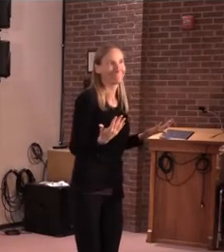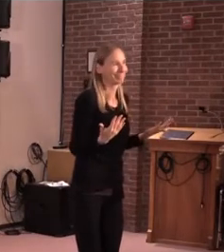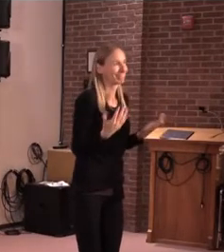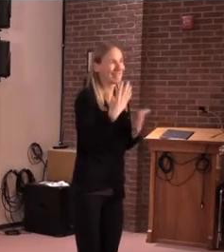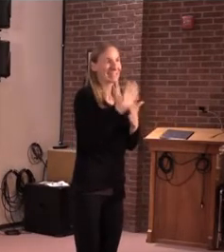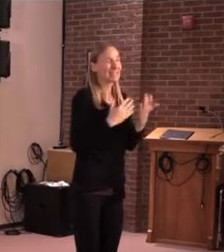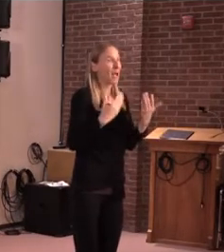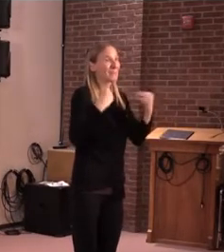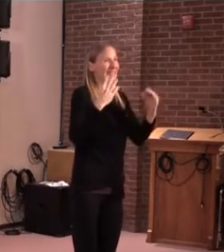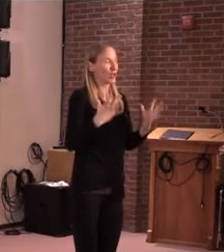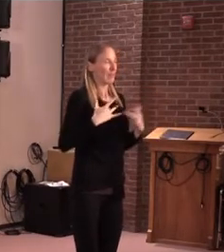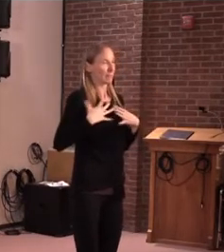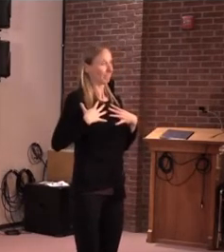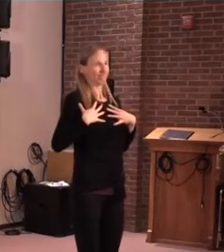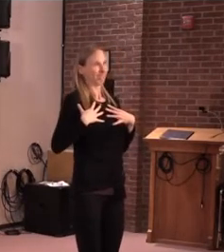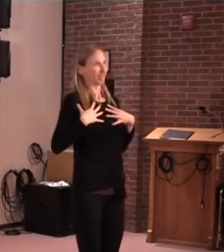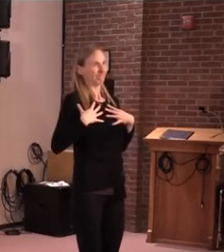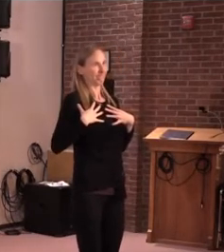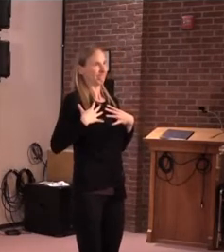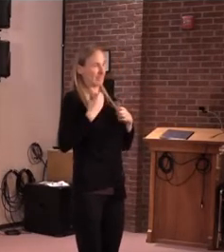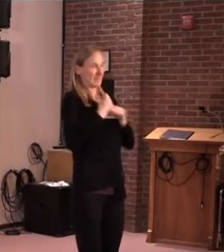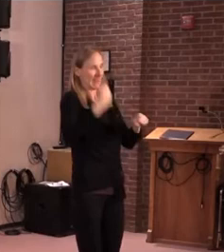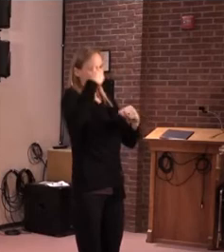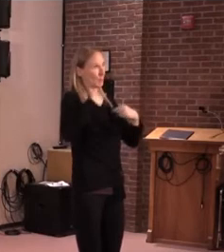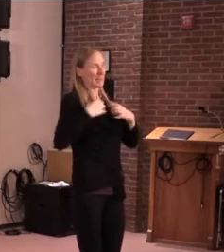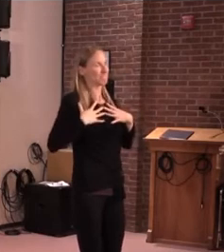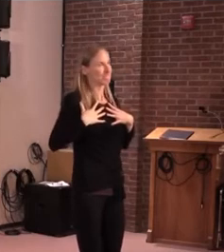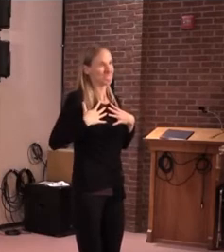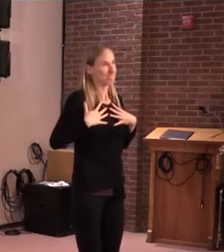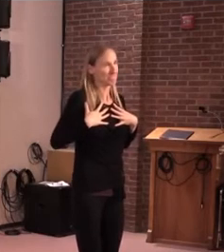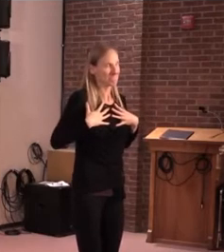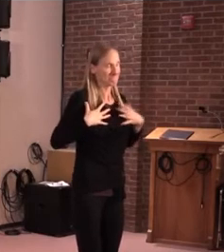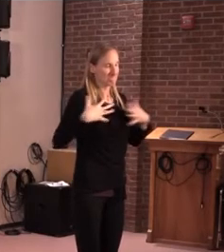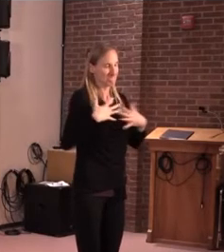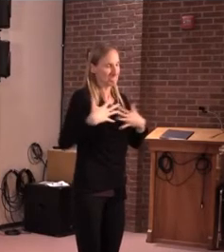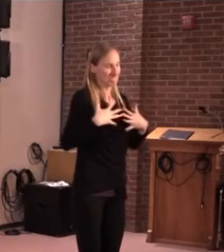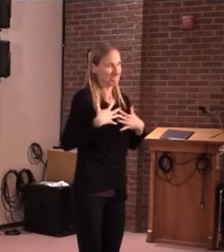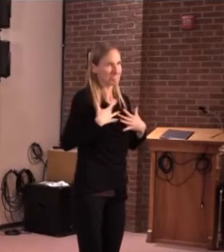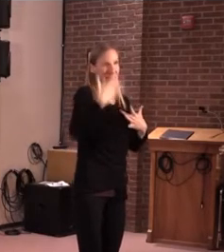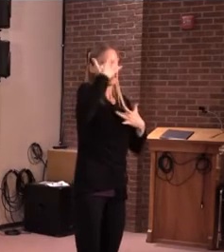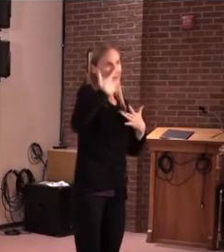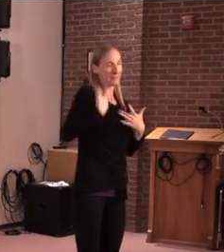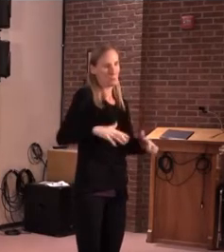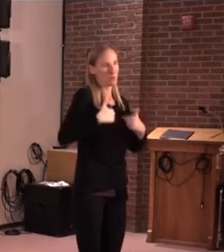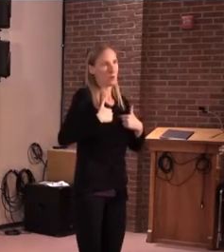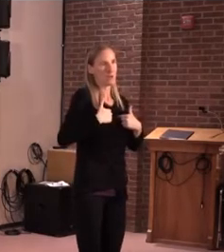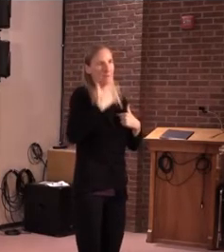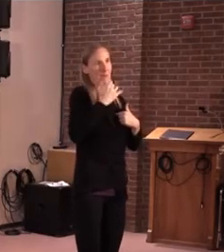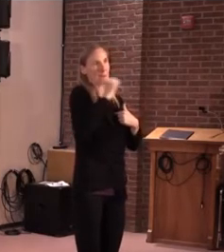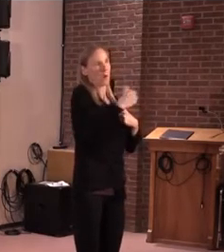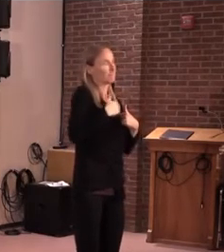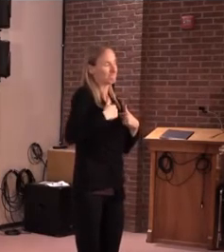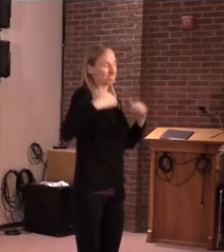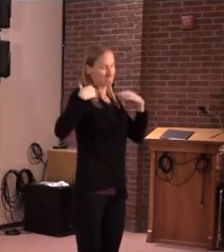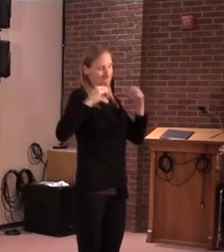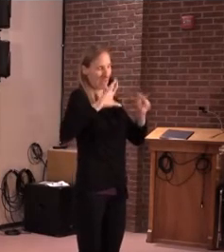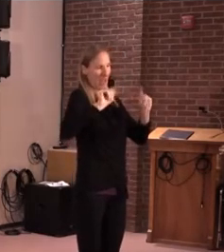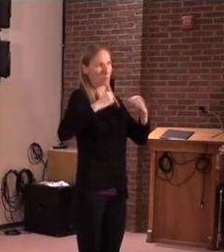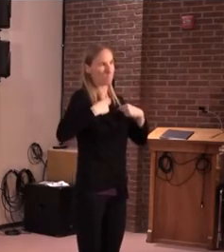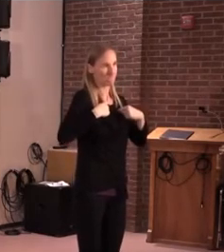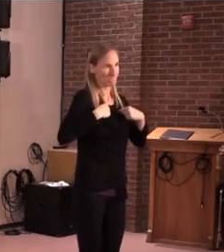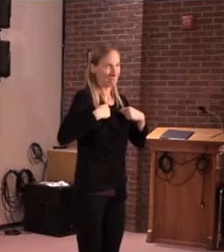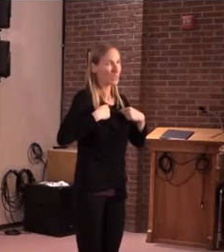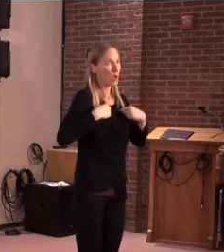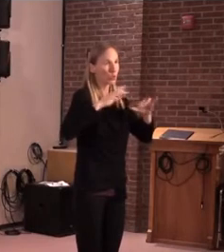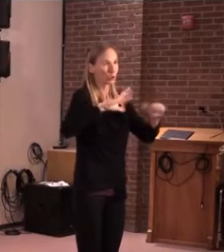and selling. Because they are fearful of maybe getting exposed to the virus. So without a doubt, there